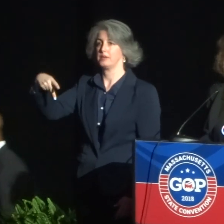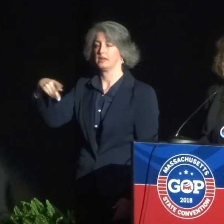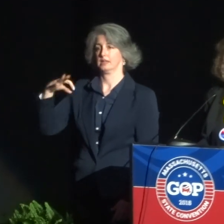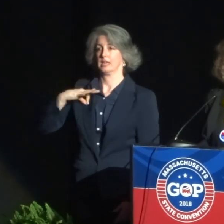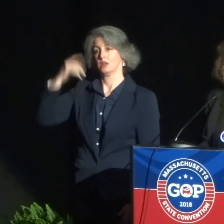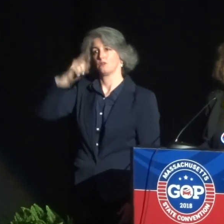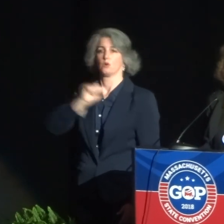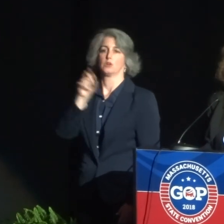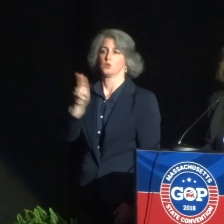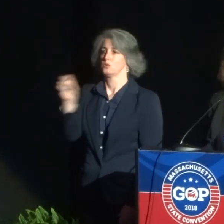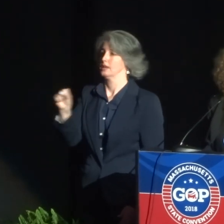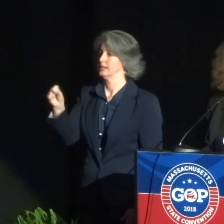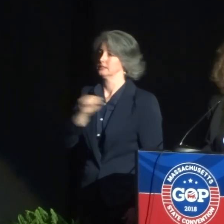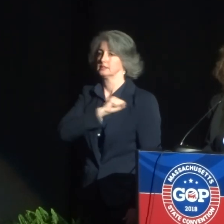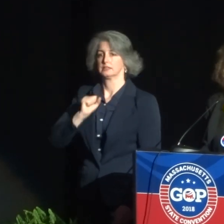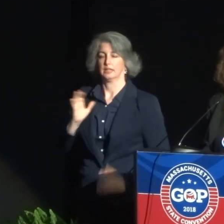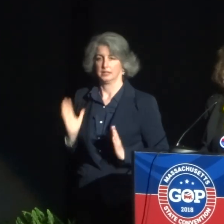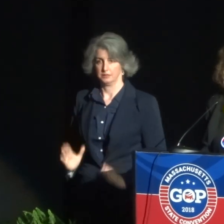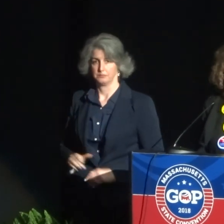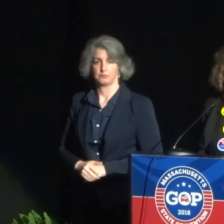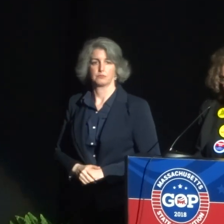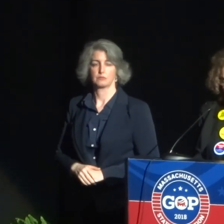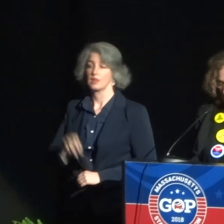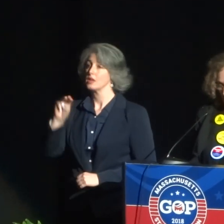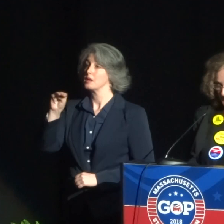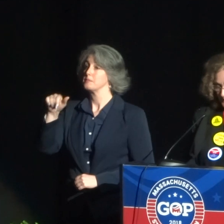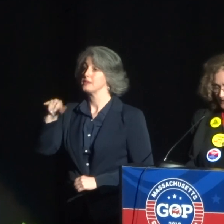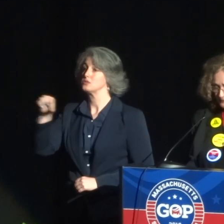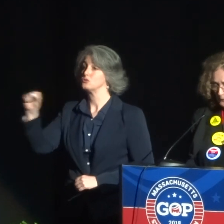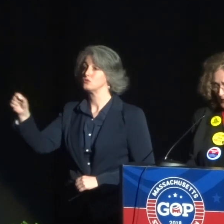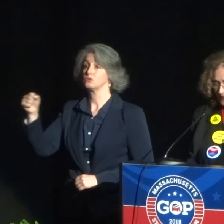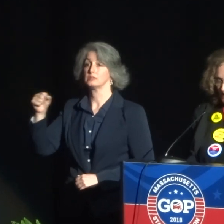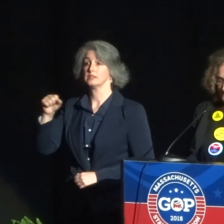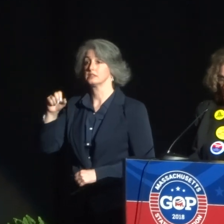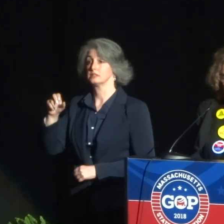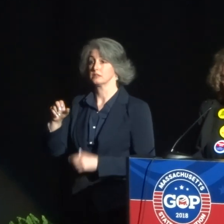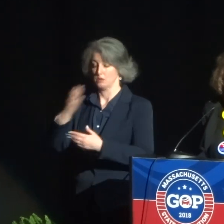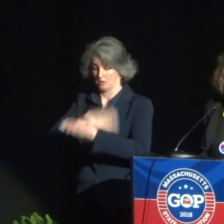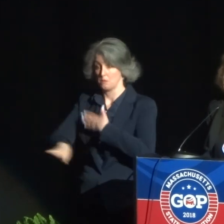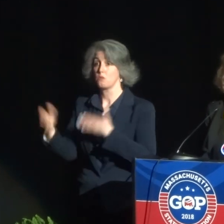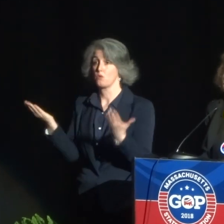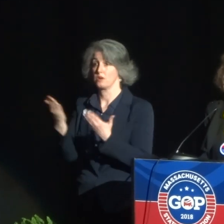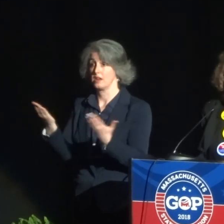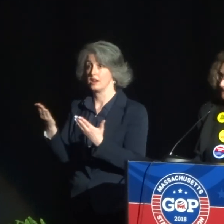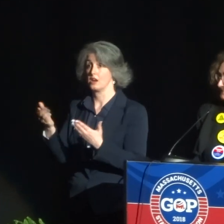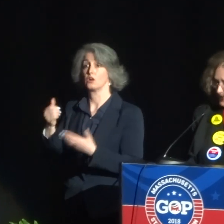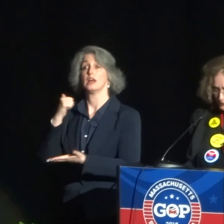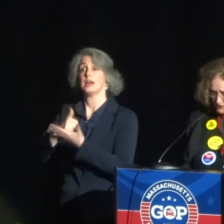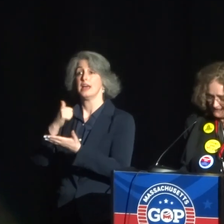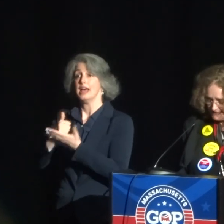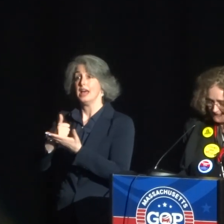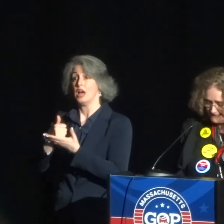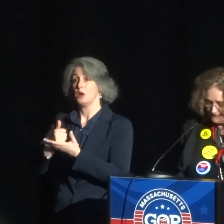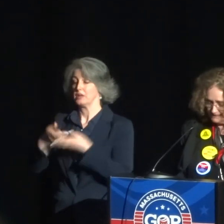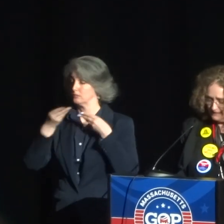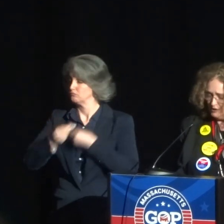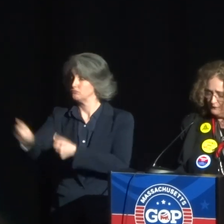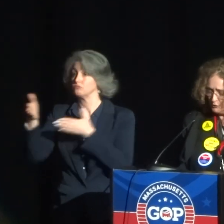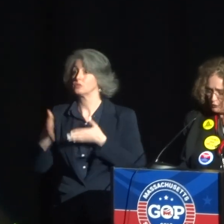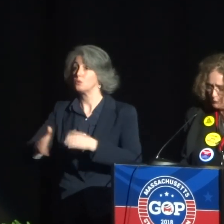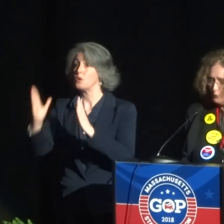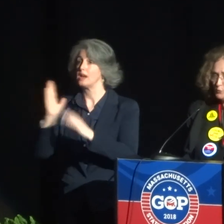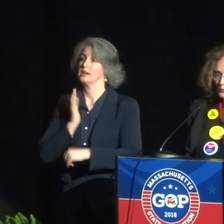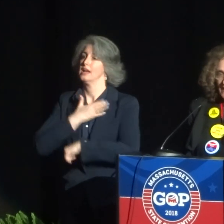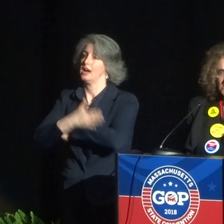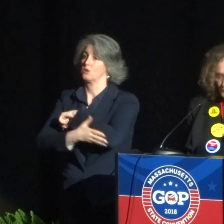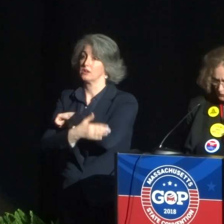U.S. Senate. Massachusetts native, she has helped pave the way as our country's founders intended